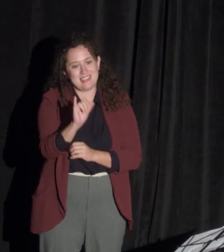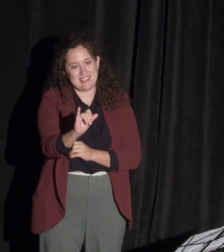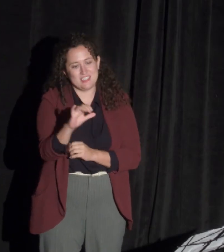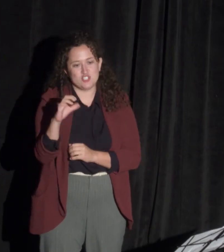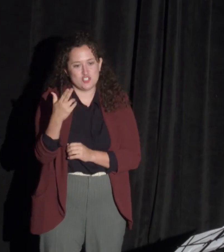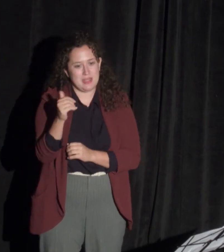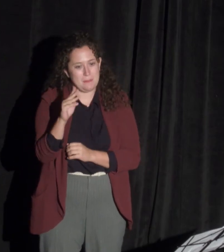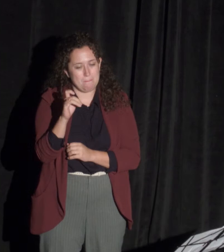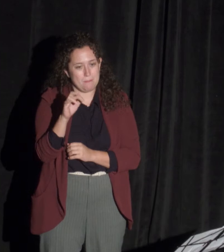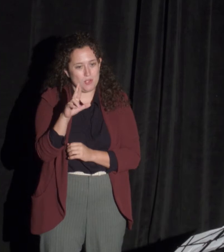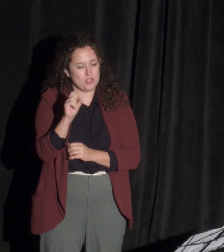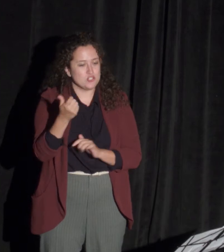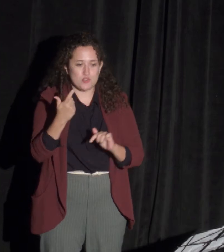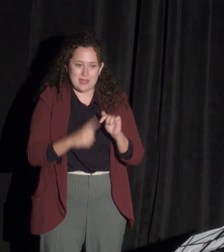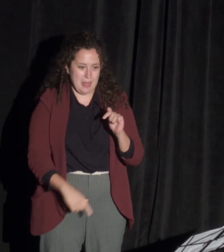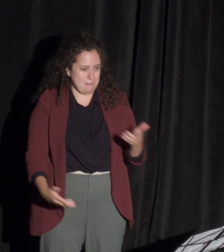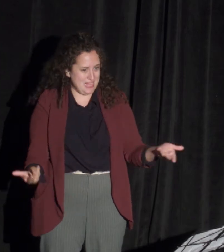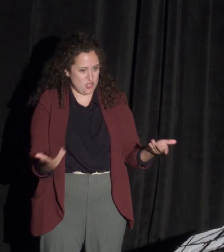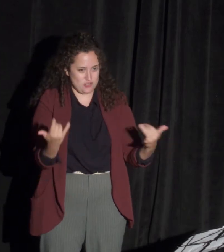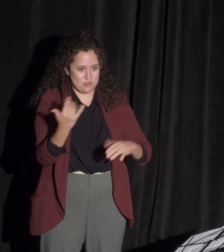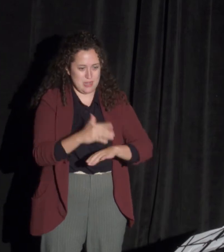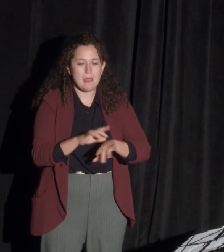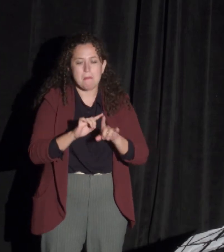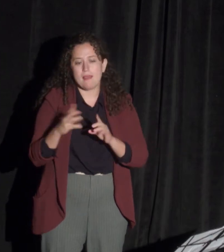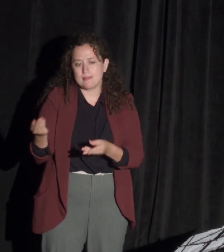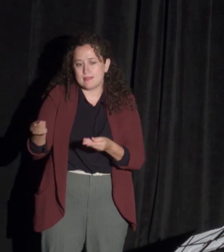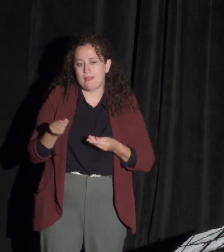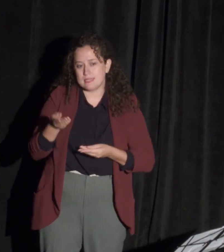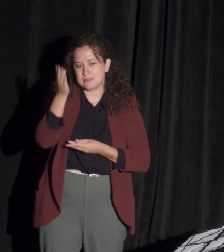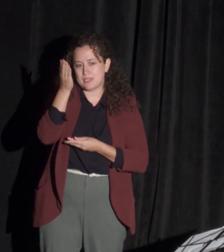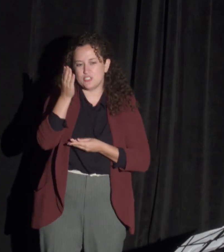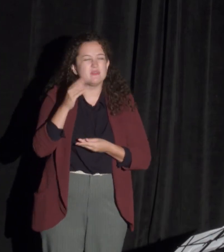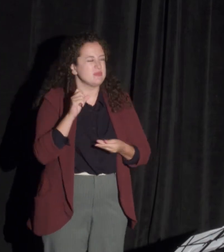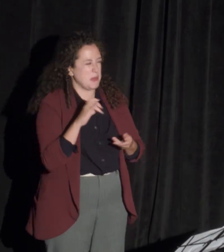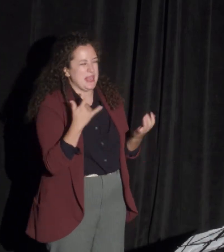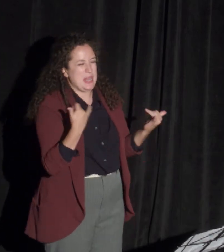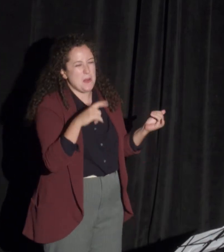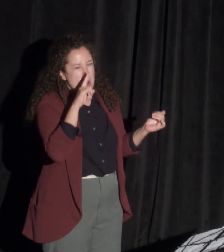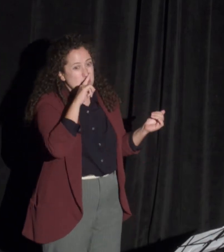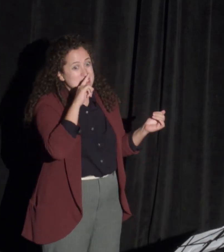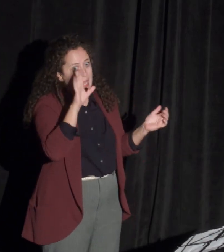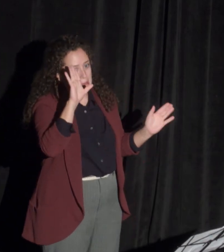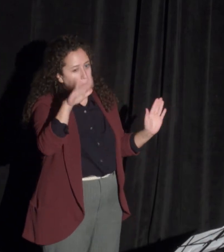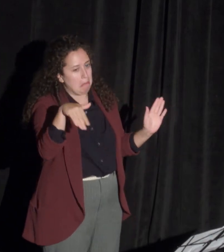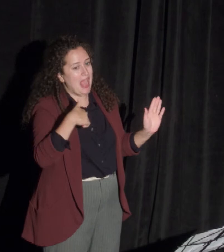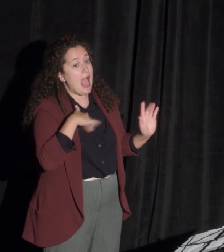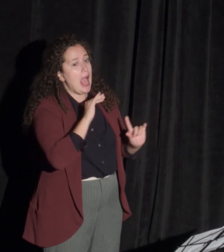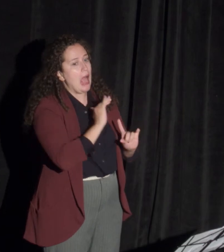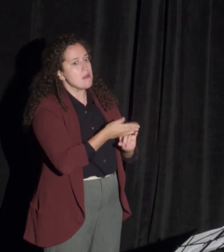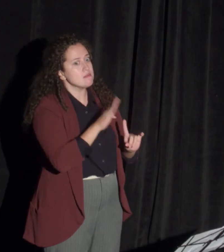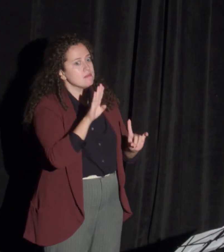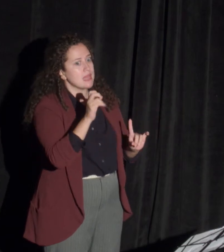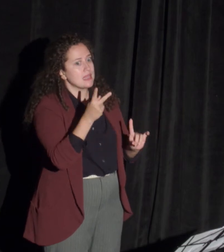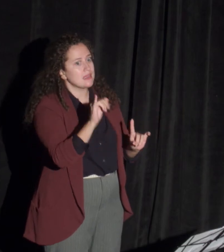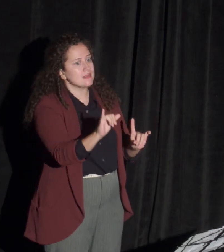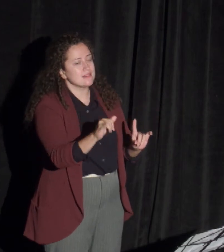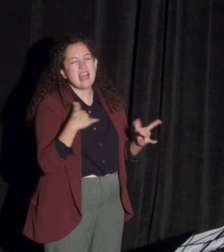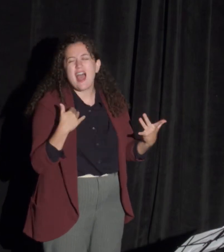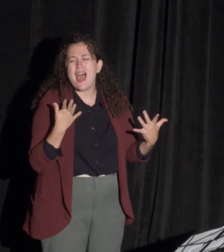gave us a speech to read for her. All right, so pretend I'm Becky. I wanted so badly to be at Worldcon this year. I